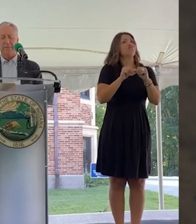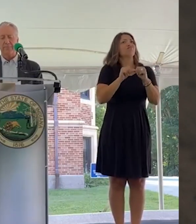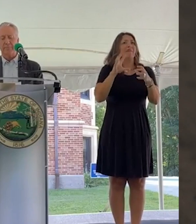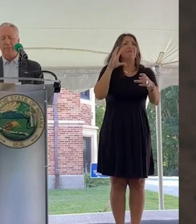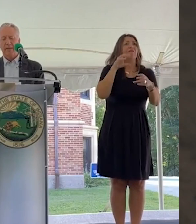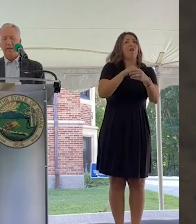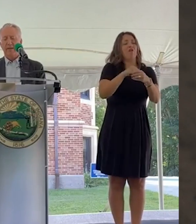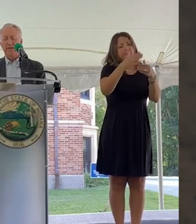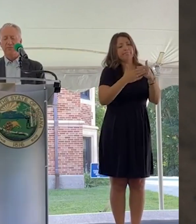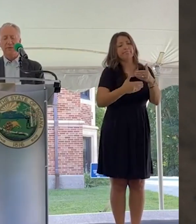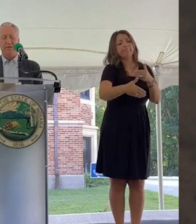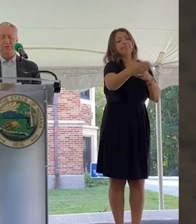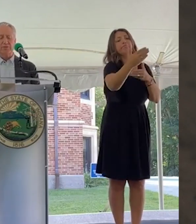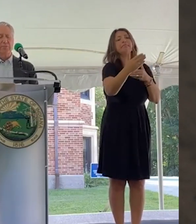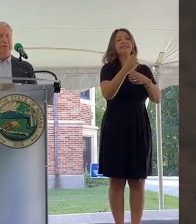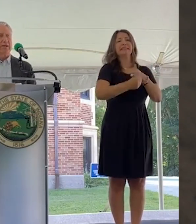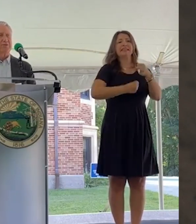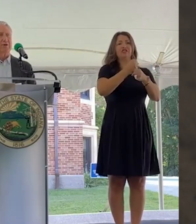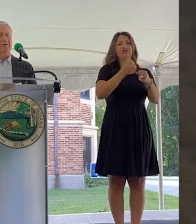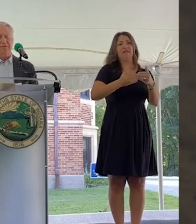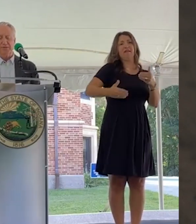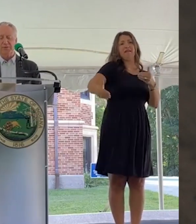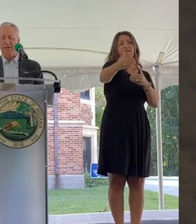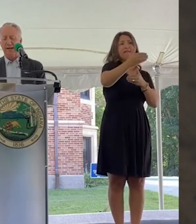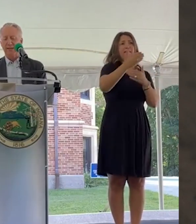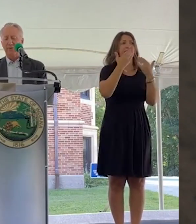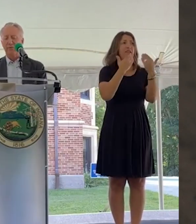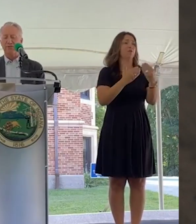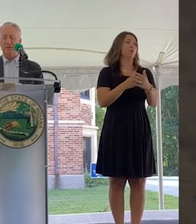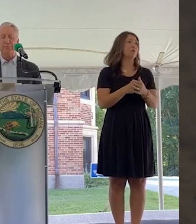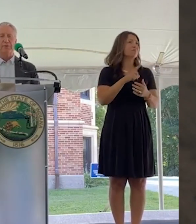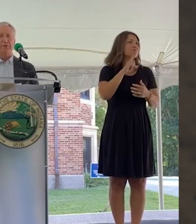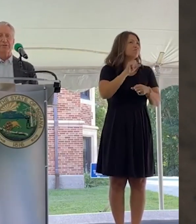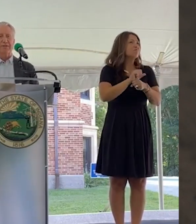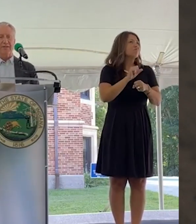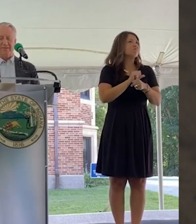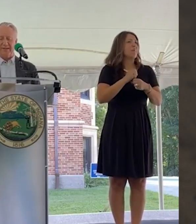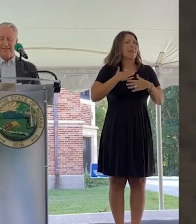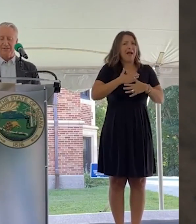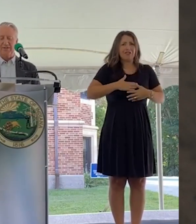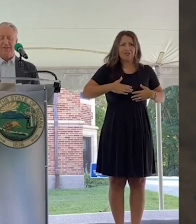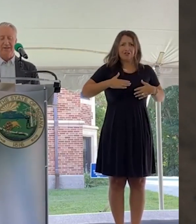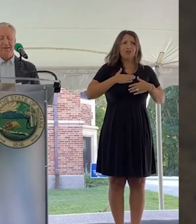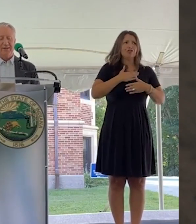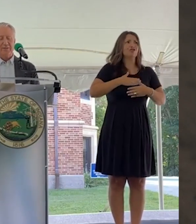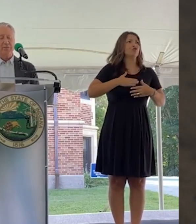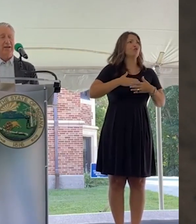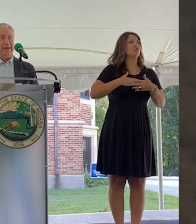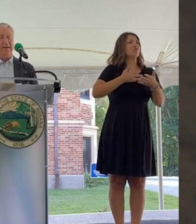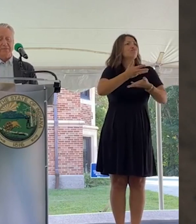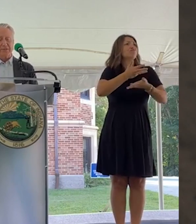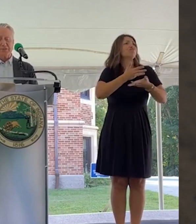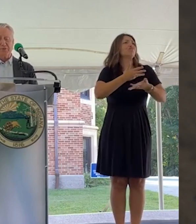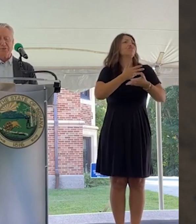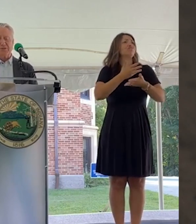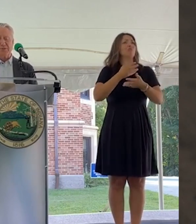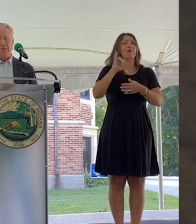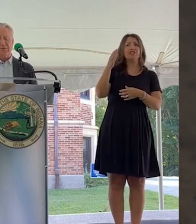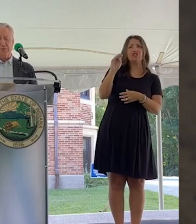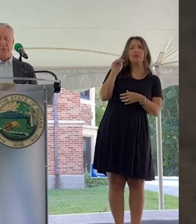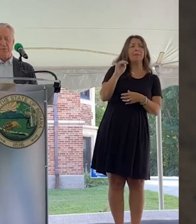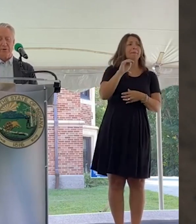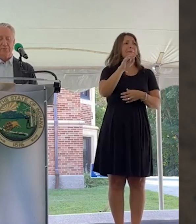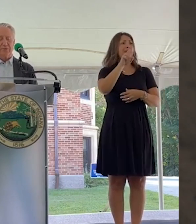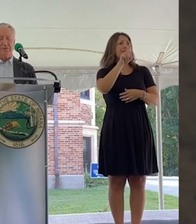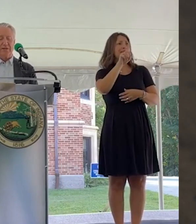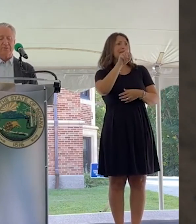years ahead. It has been a true pleasure to collaborate with Jim Durst and David Giesland in the planning of the schools, and we